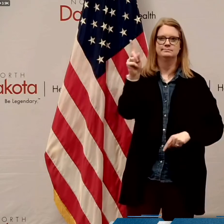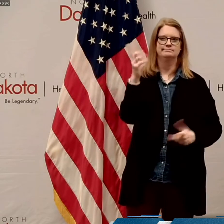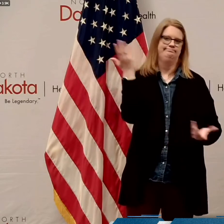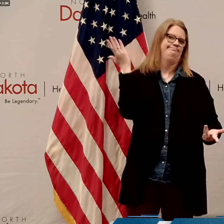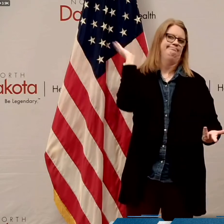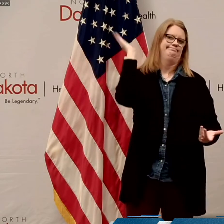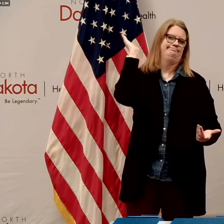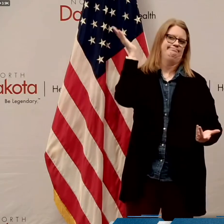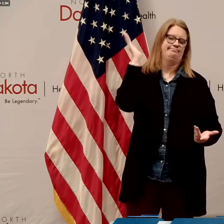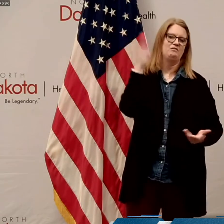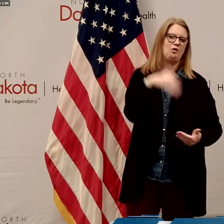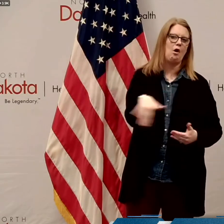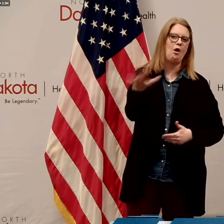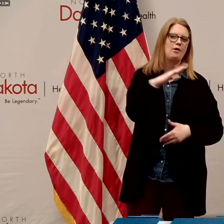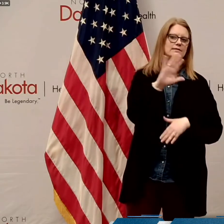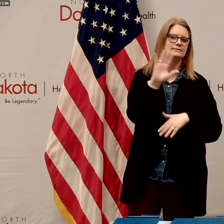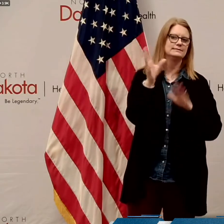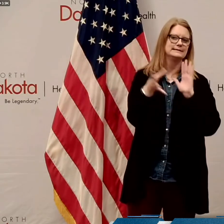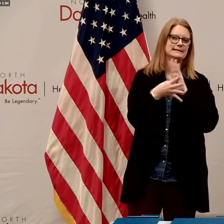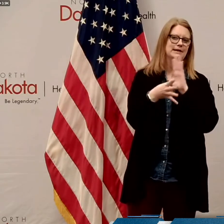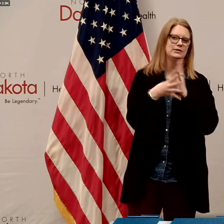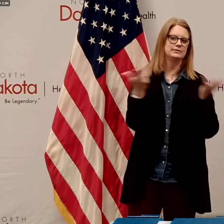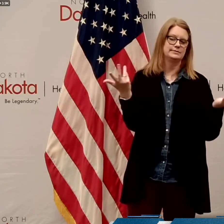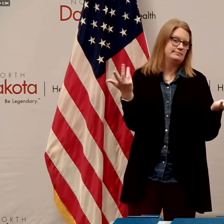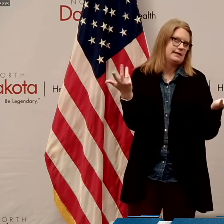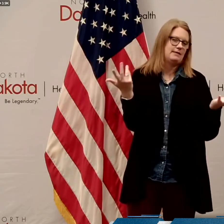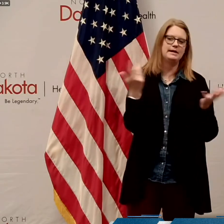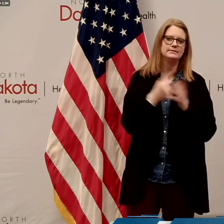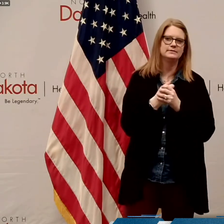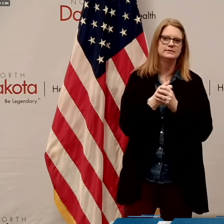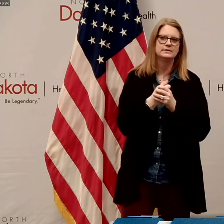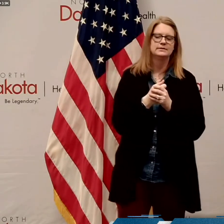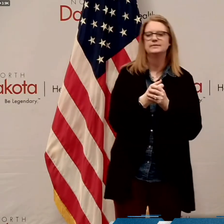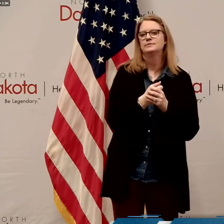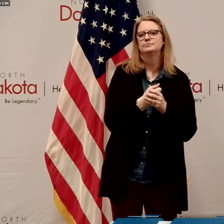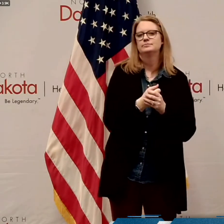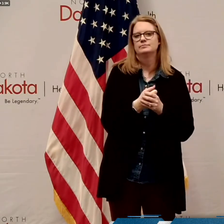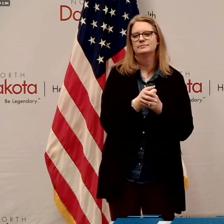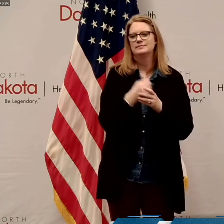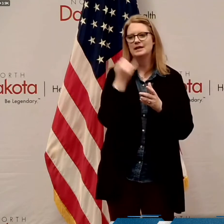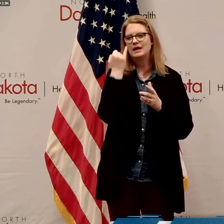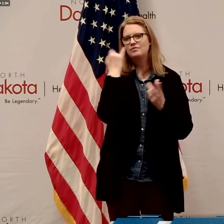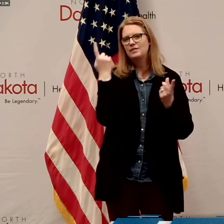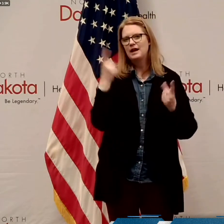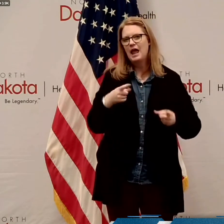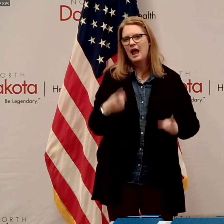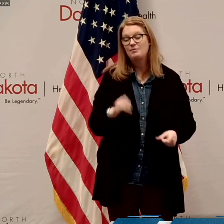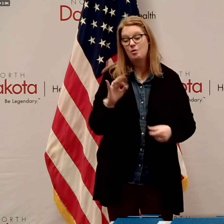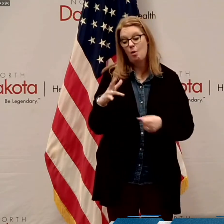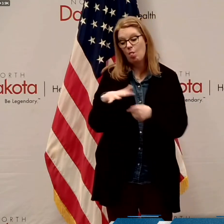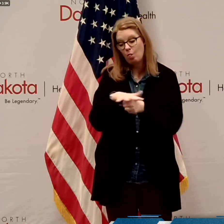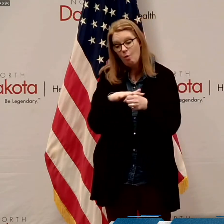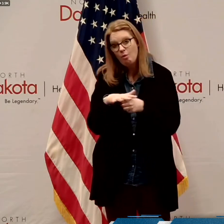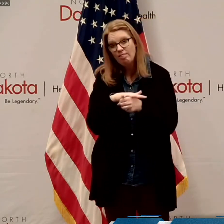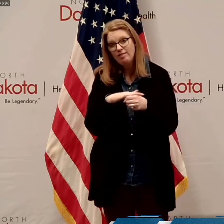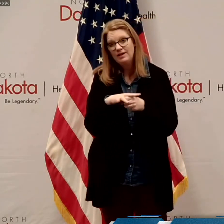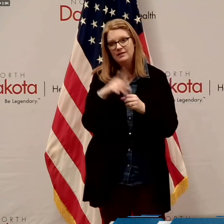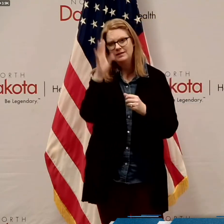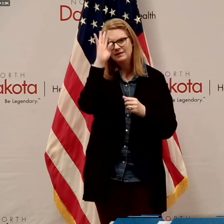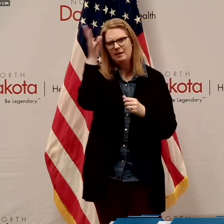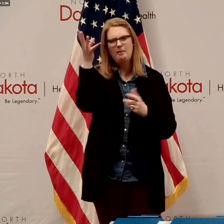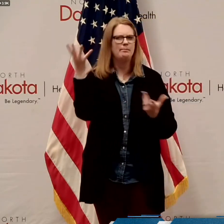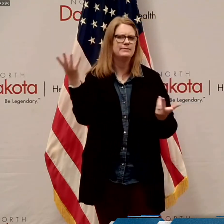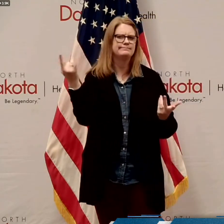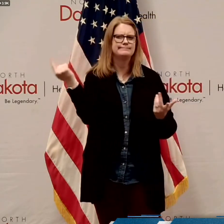mean, let's just think out of the box about what that might be if we were going to do that, or locally come up with some